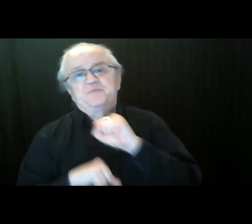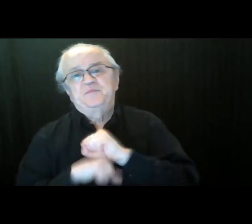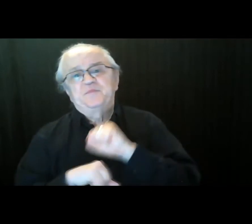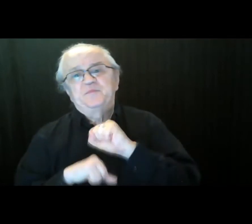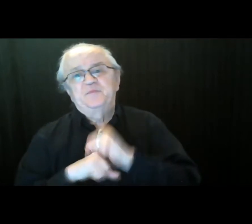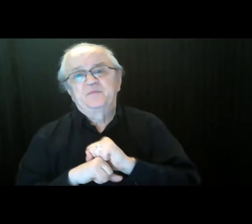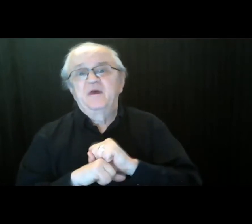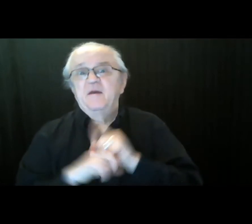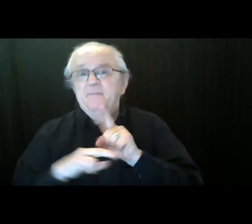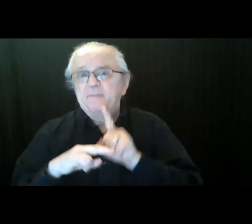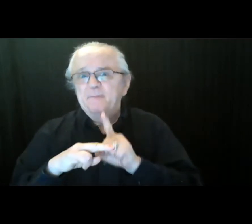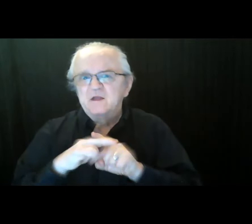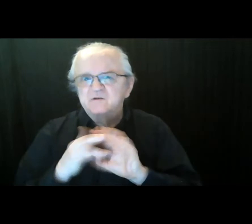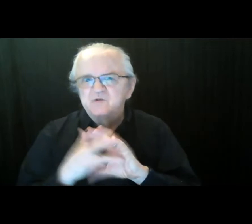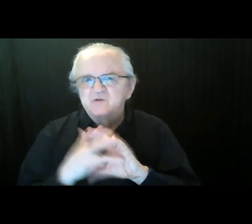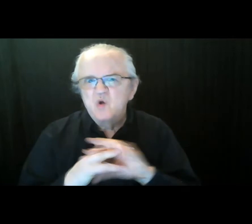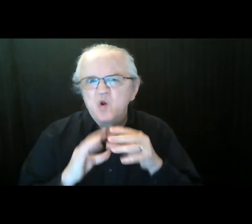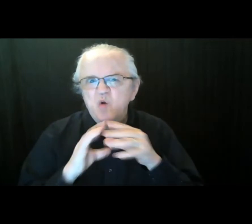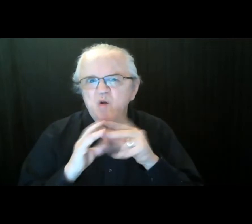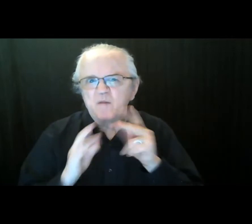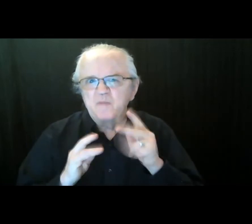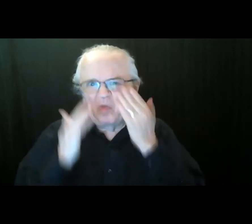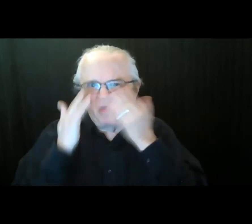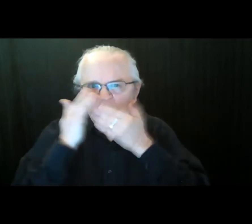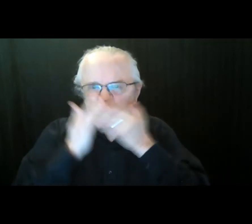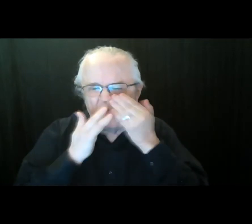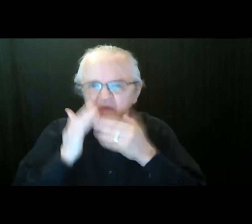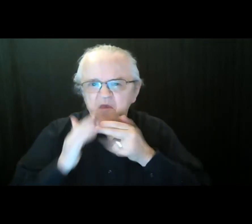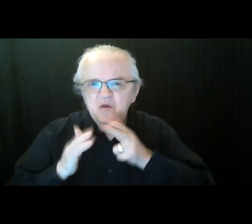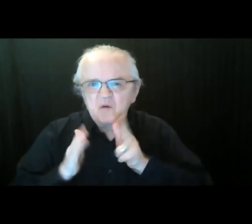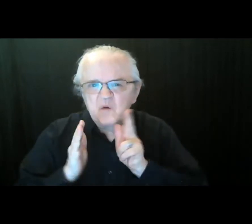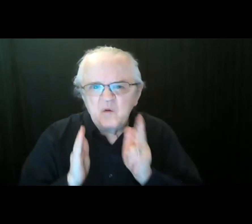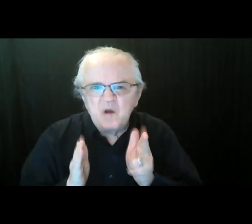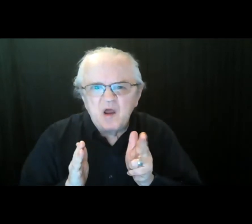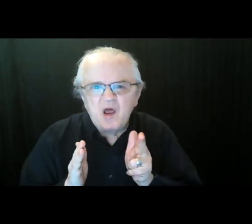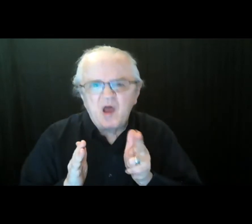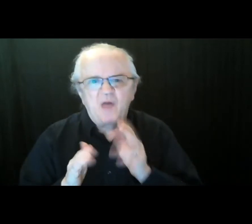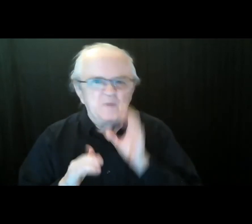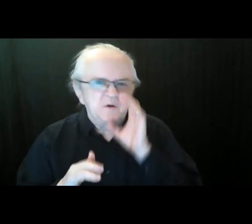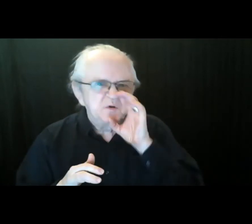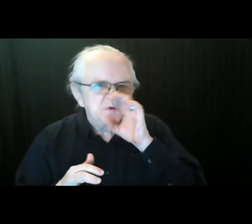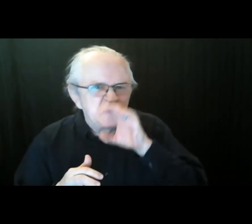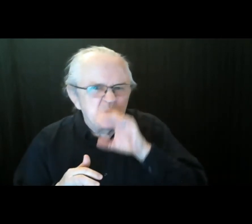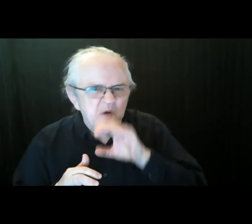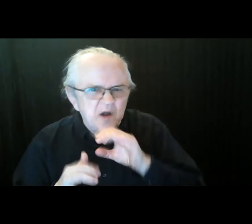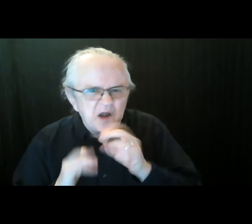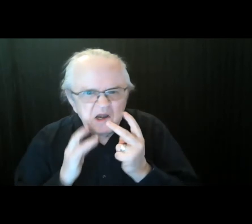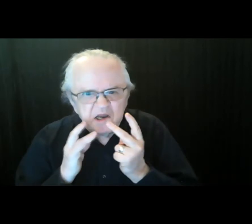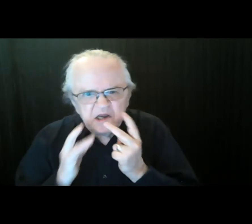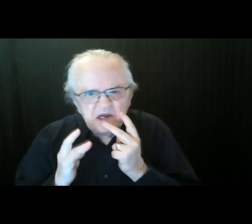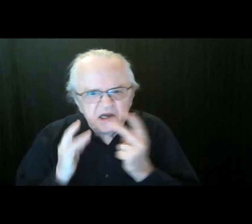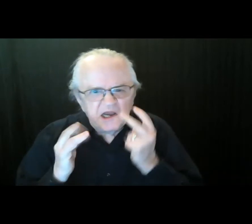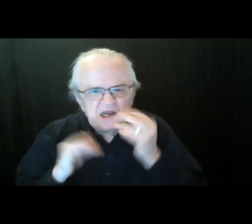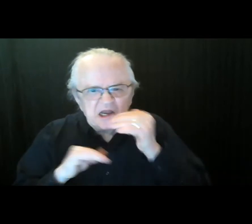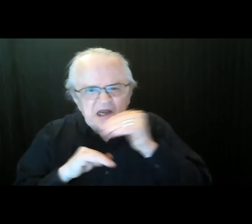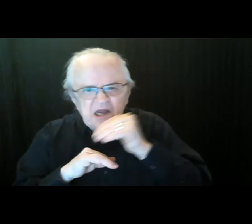of smugglers and highwaymen and eerie sights that you might see on lonely starlit